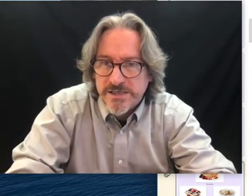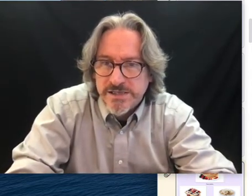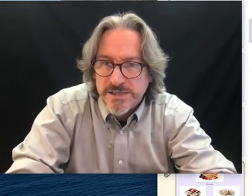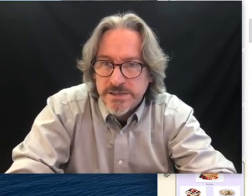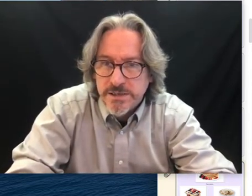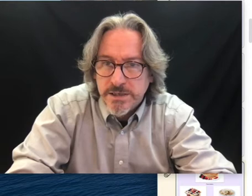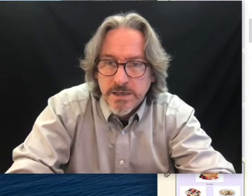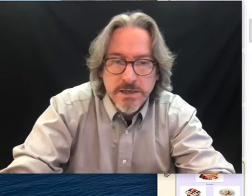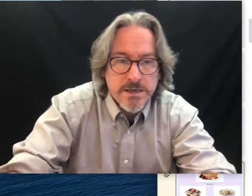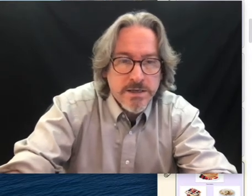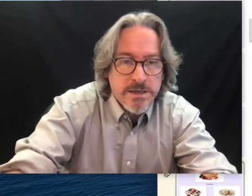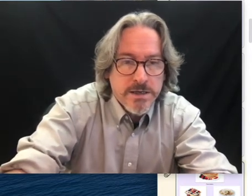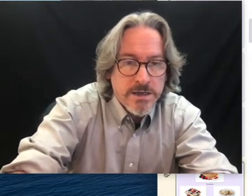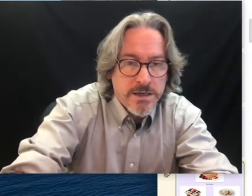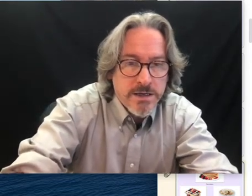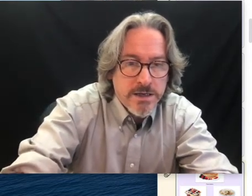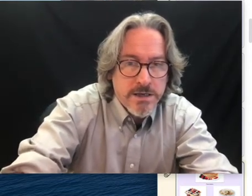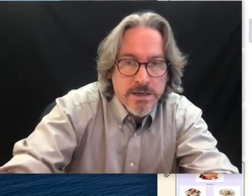Grits.